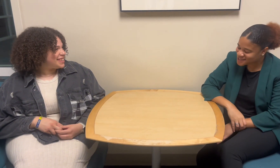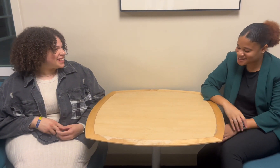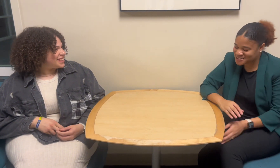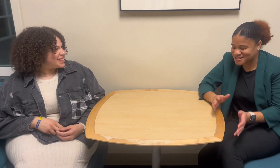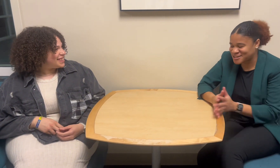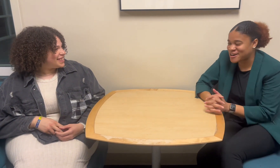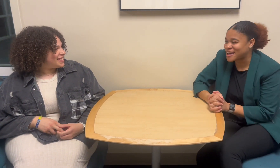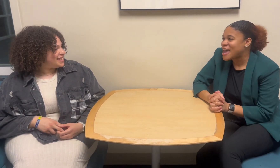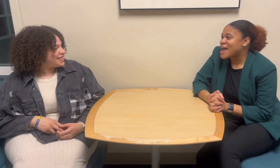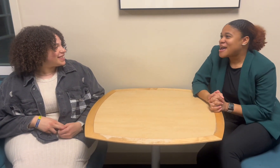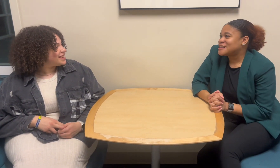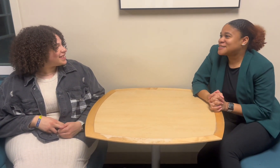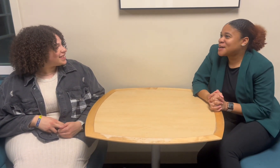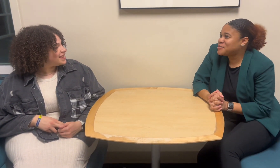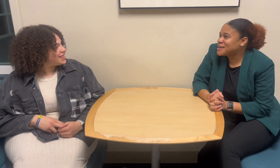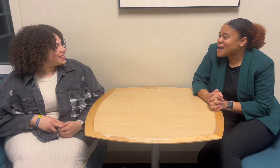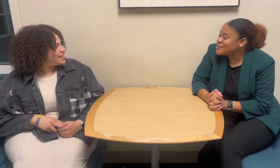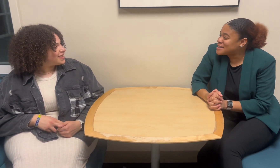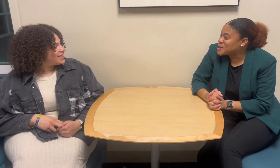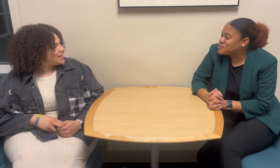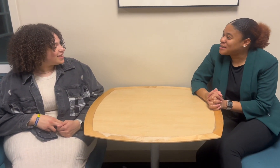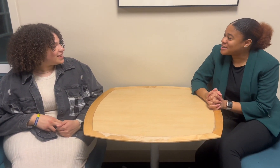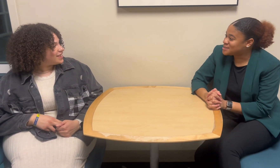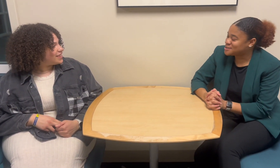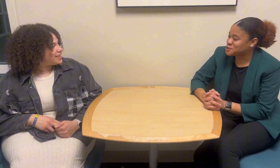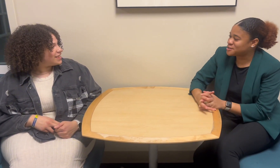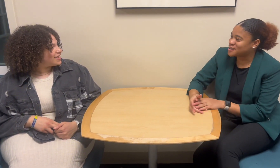let's get started. So tell me how it's like being a junior.